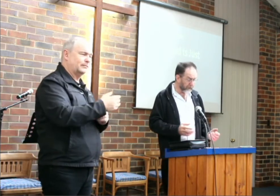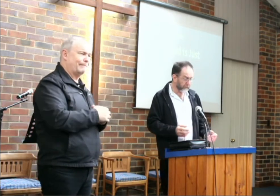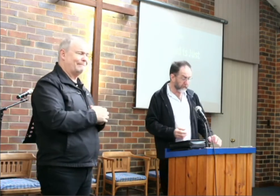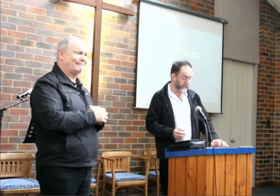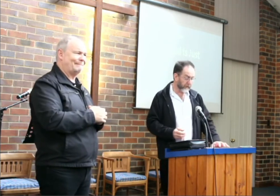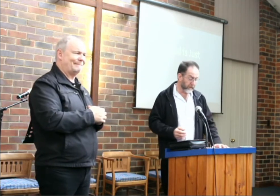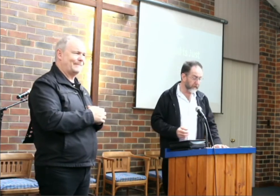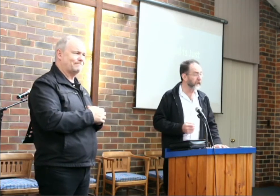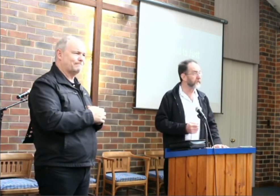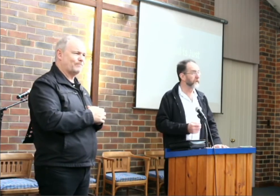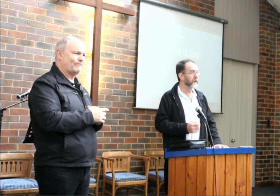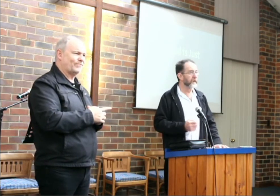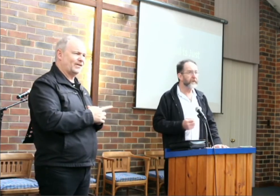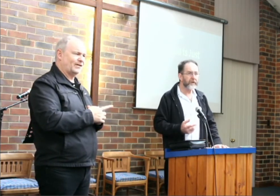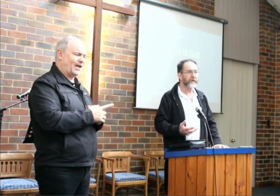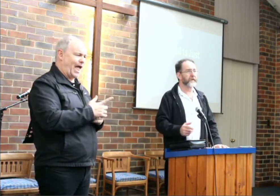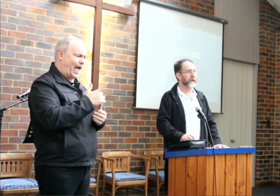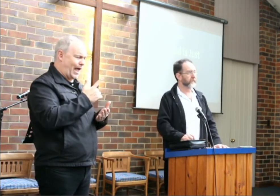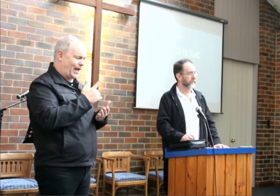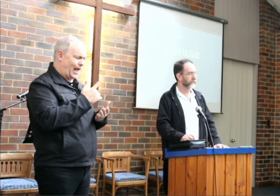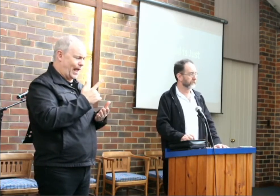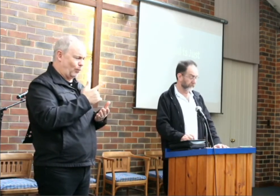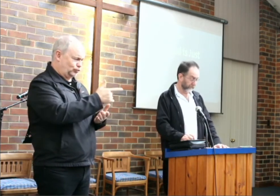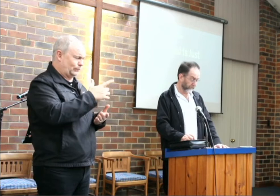how much punishment is left for you to take?